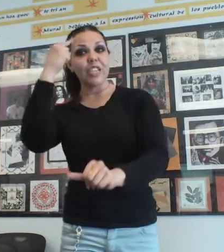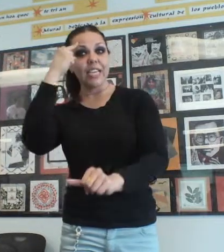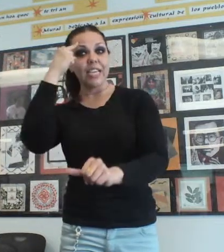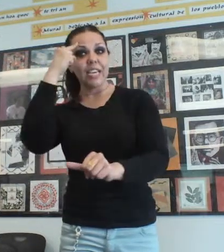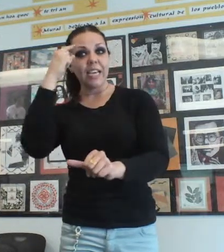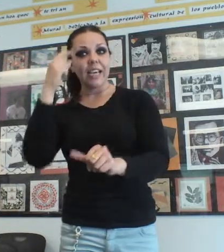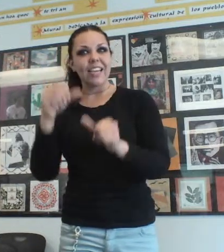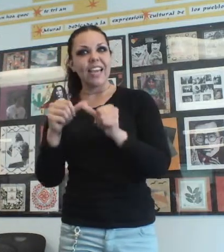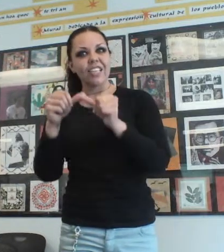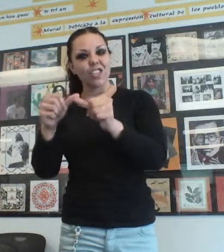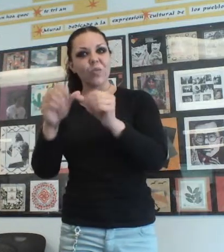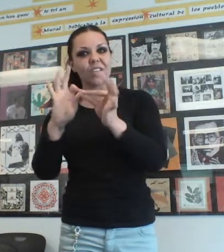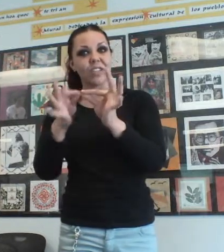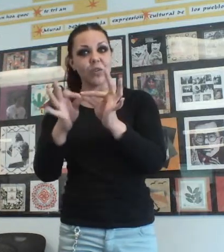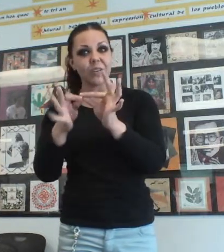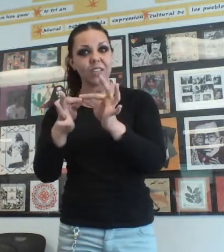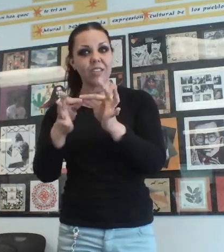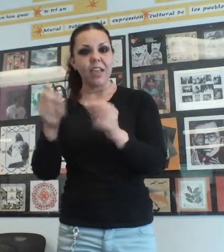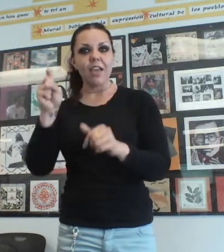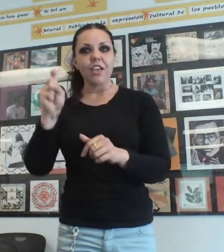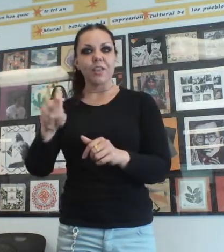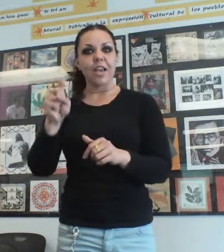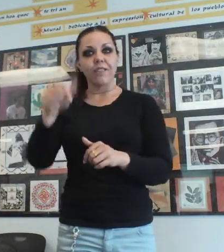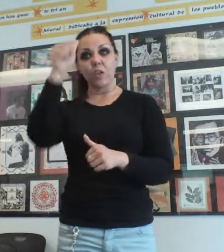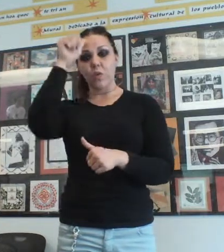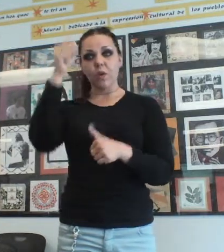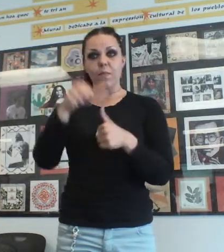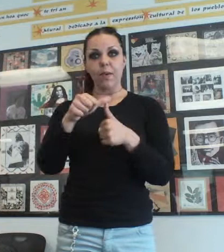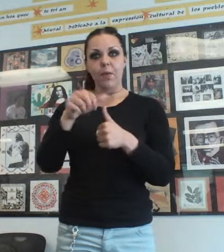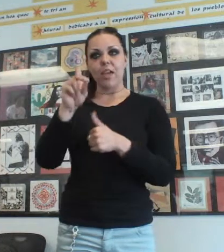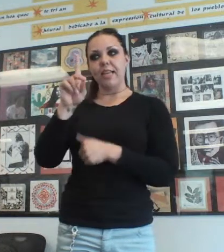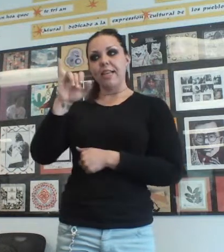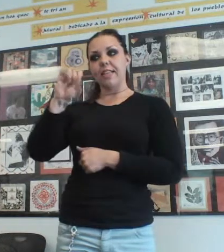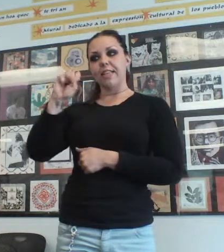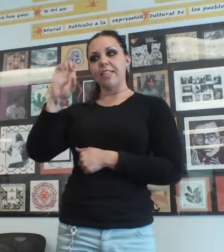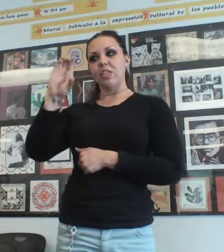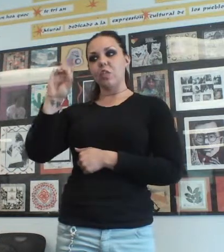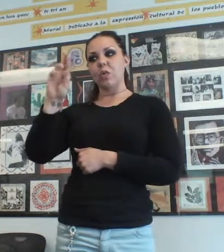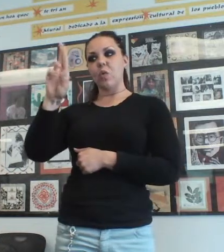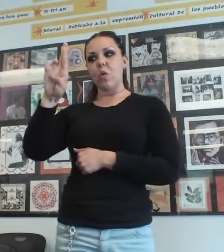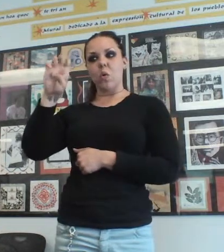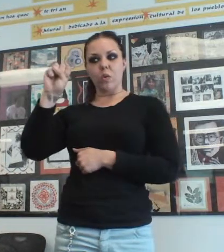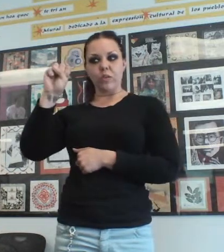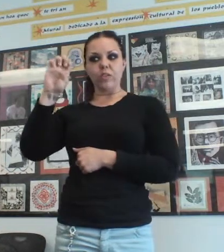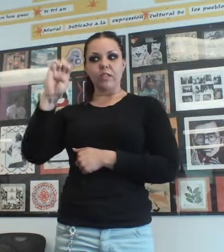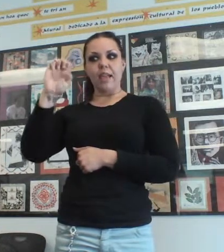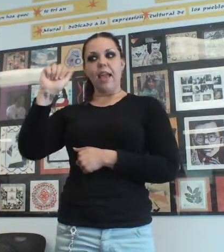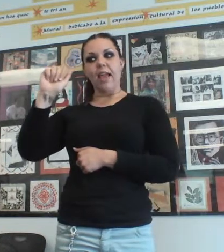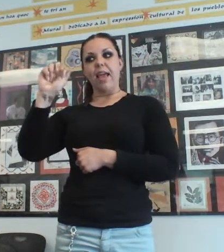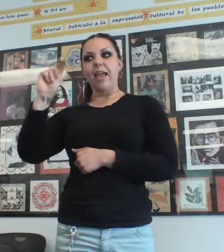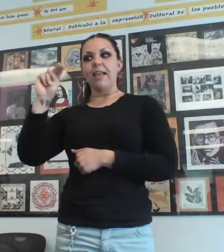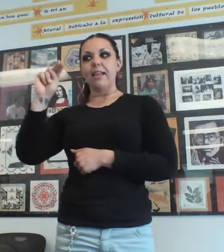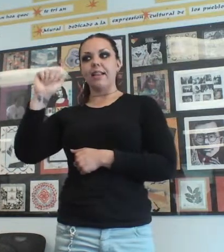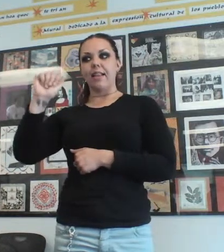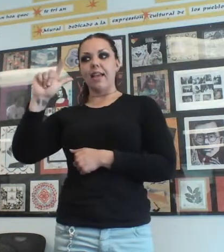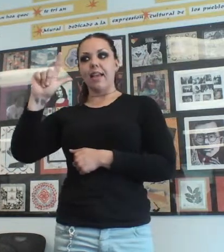interpreting, we have to remember that we're discourse analysts. We have to listen to the discourse, figure out what are they